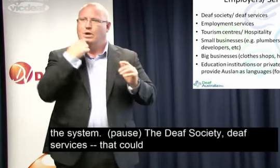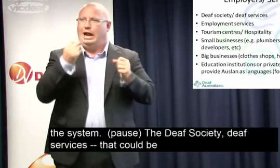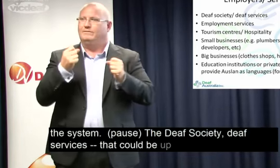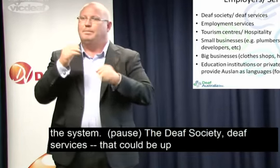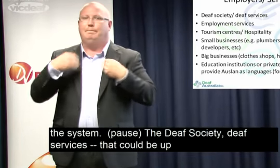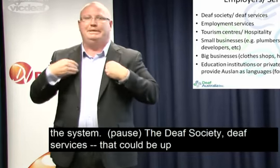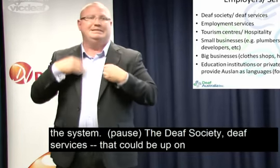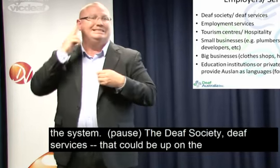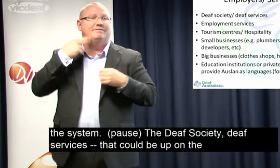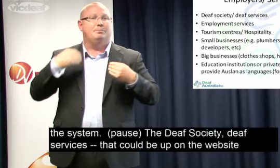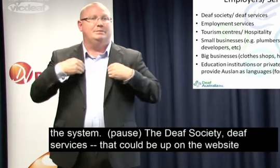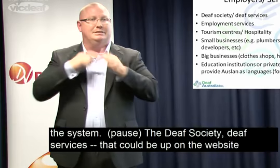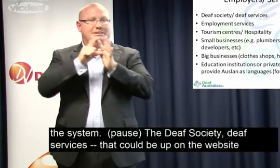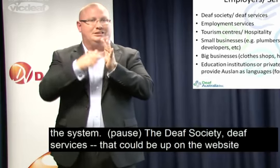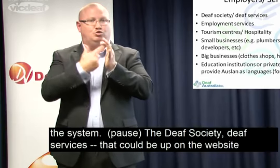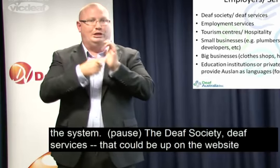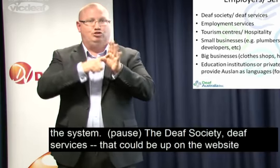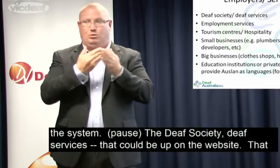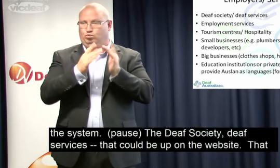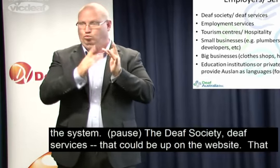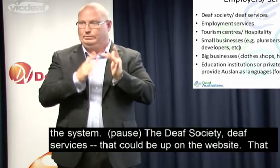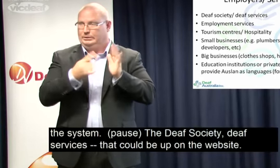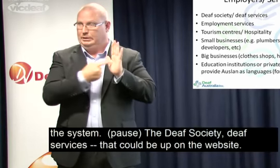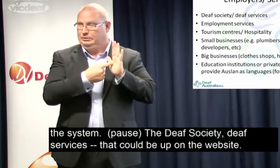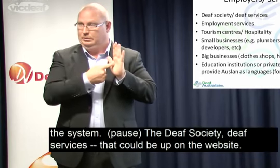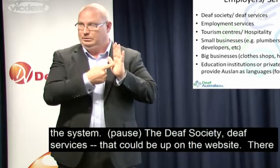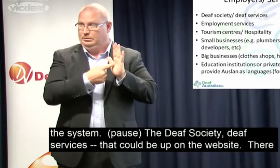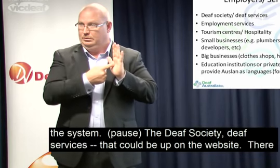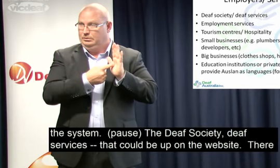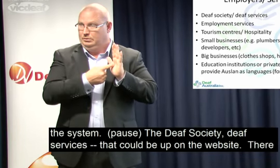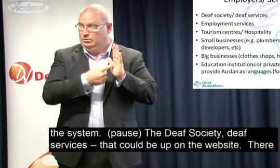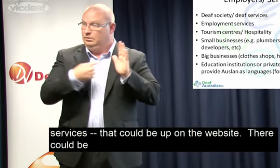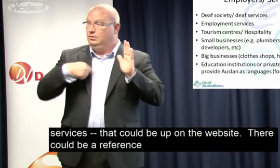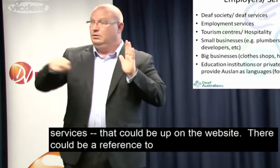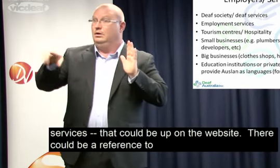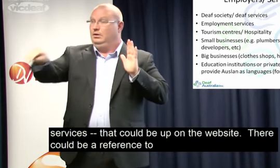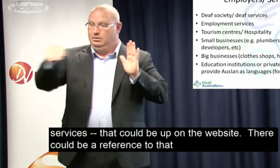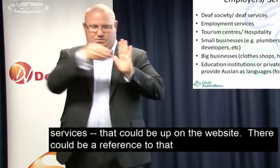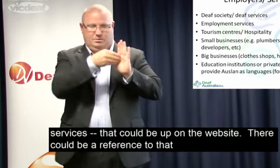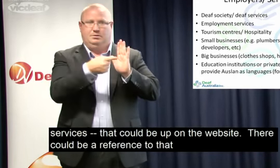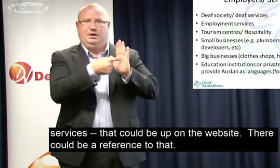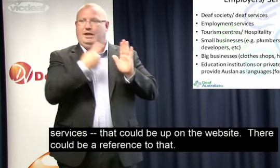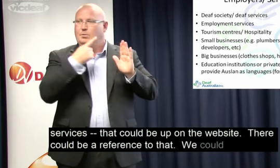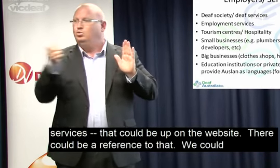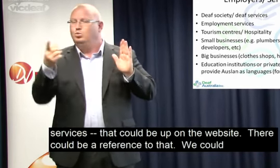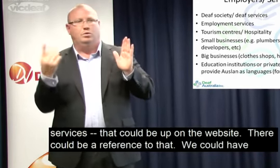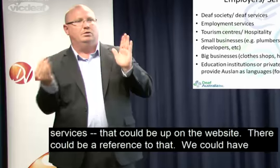And people could be referenced to that. So we could have a deaf business directory through the internet where that logo